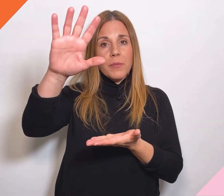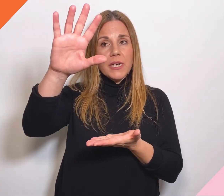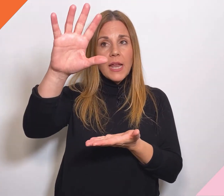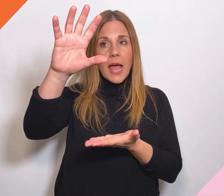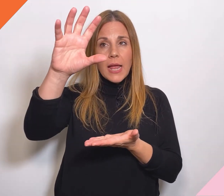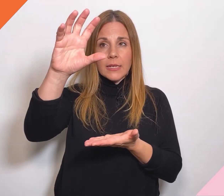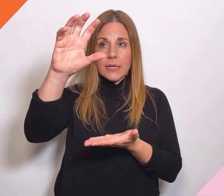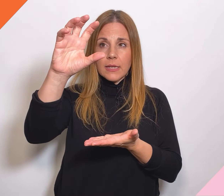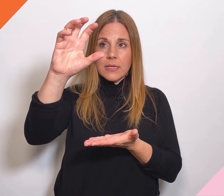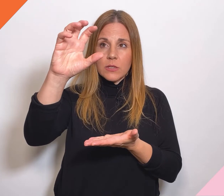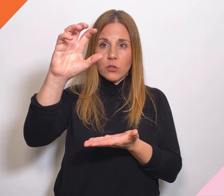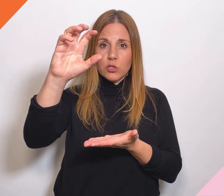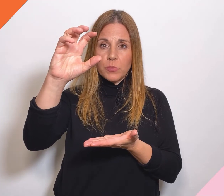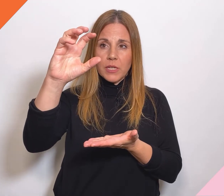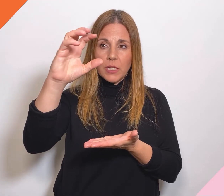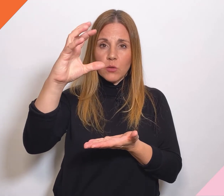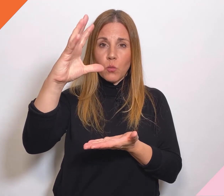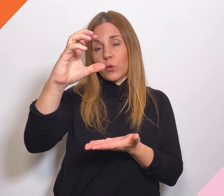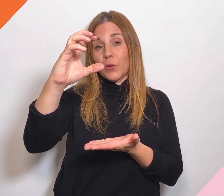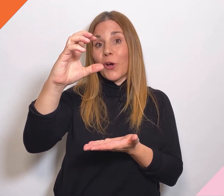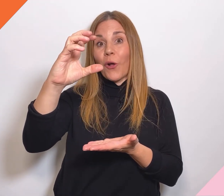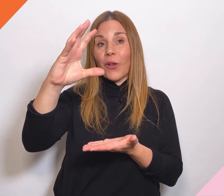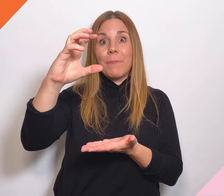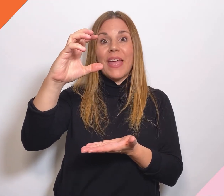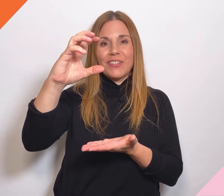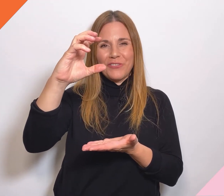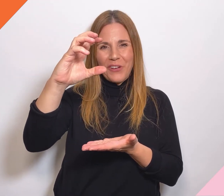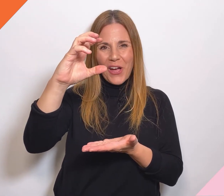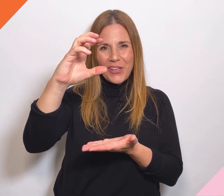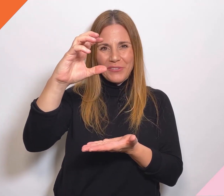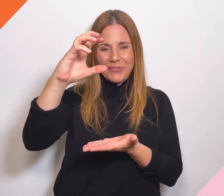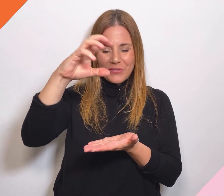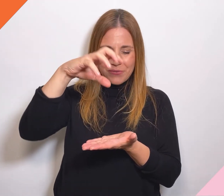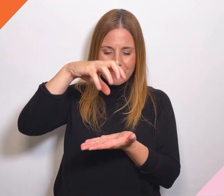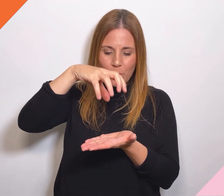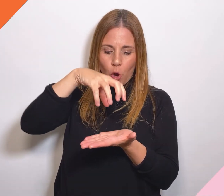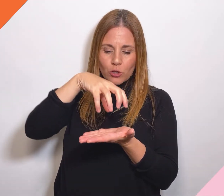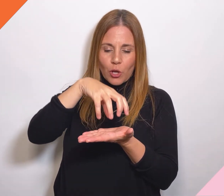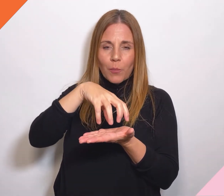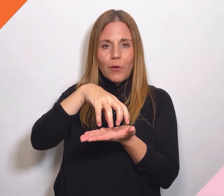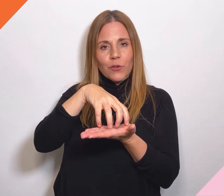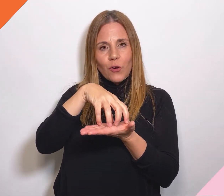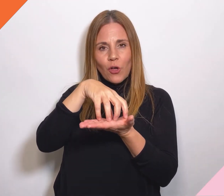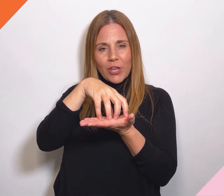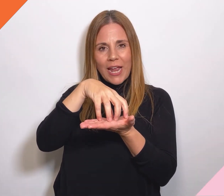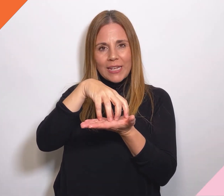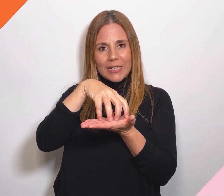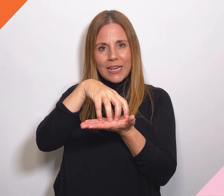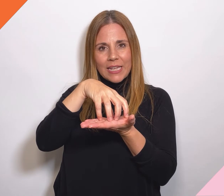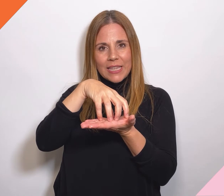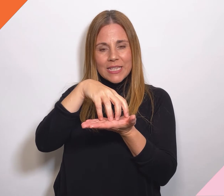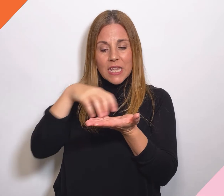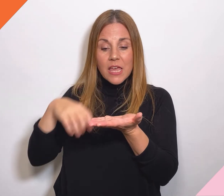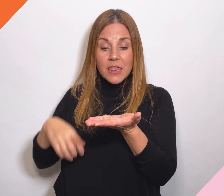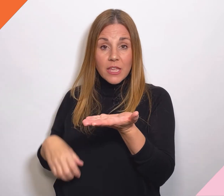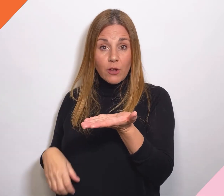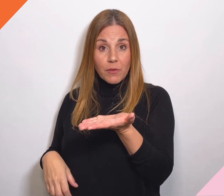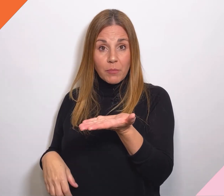dominant hand is going to be in what we call bent five on top of your other hand, like this. Think of a